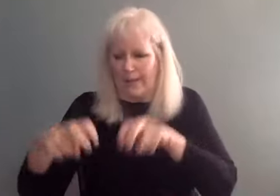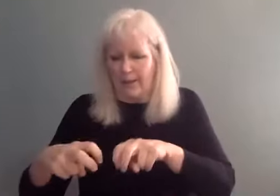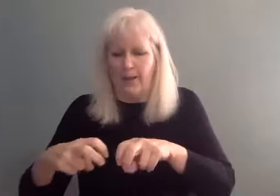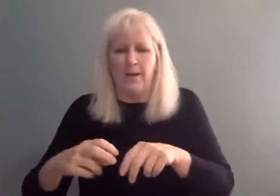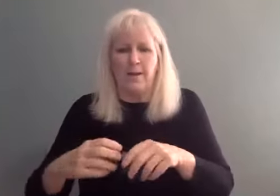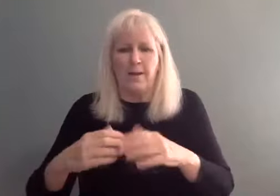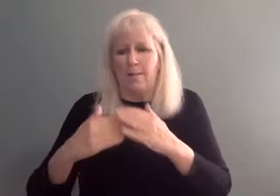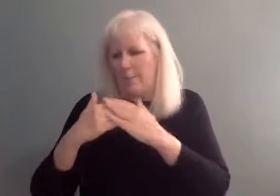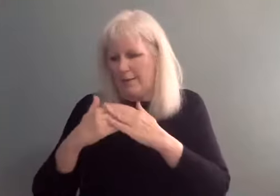root beers.